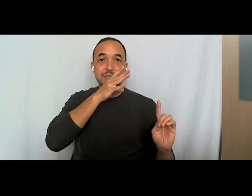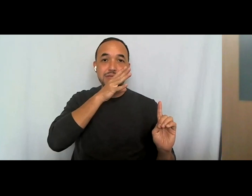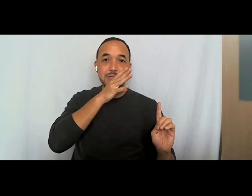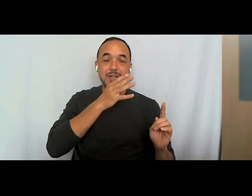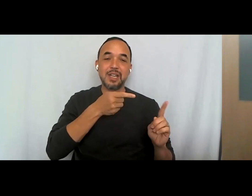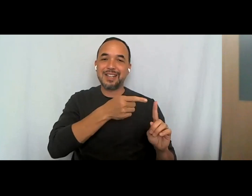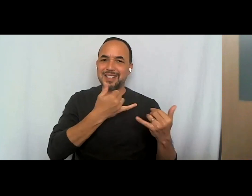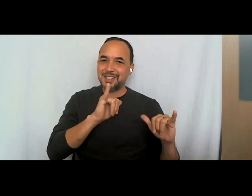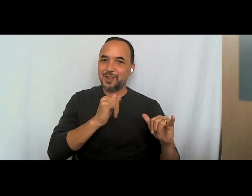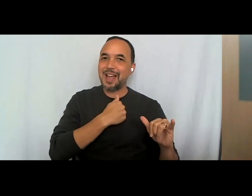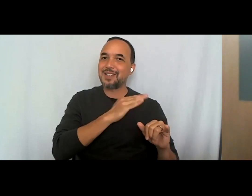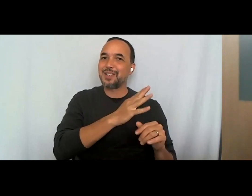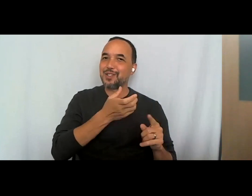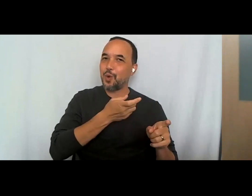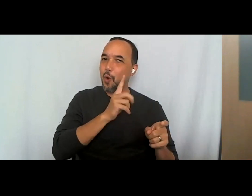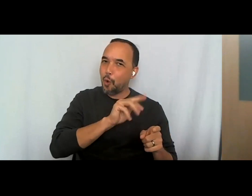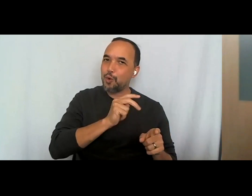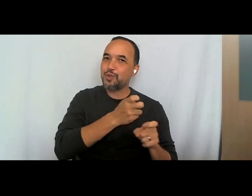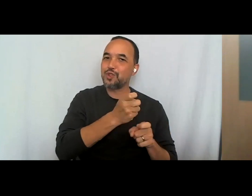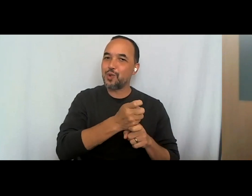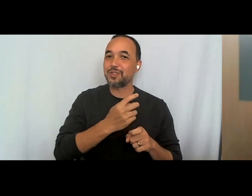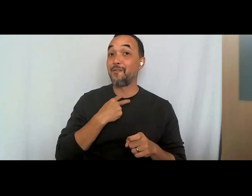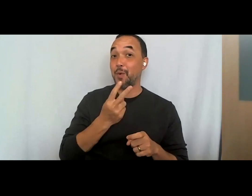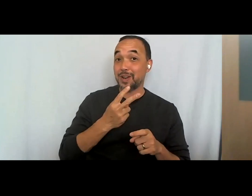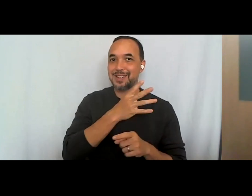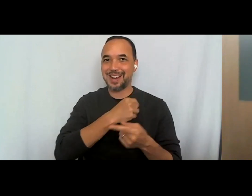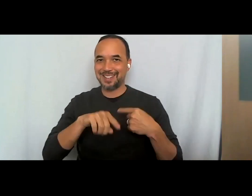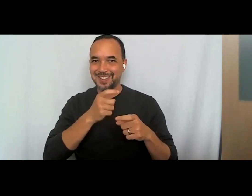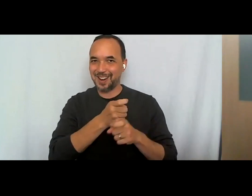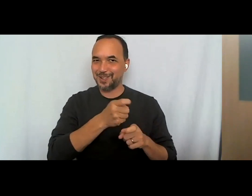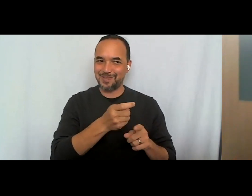jokes, and he also has sign jokes, which is fun.